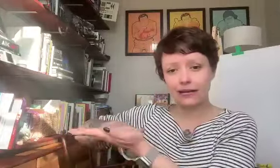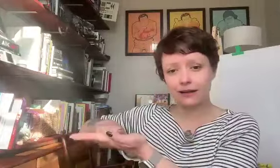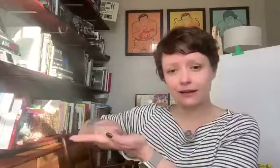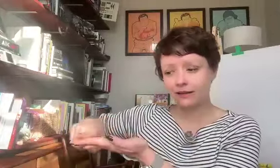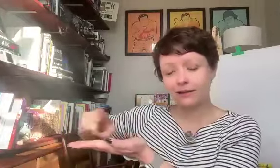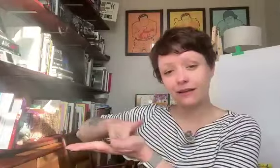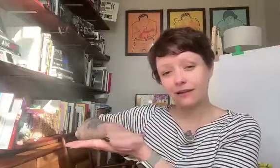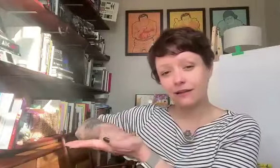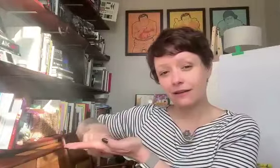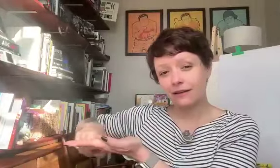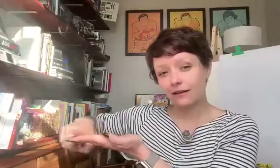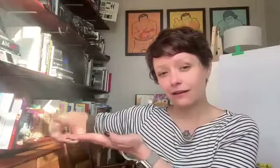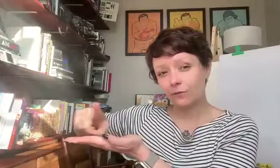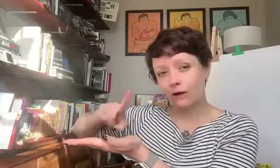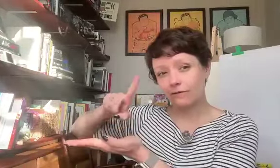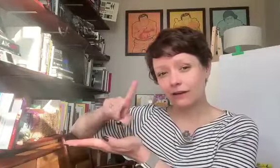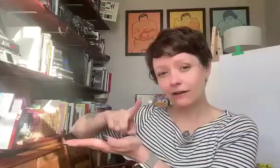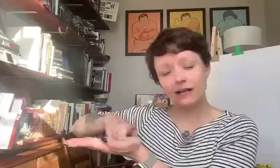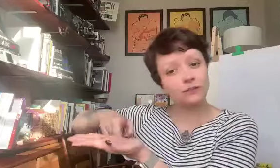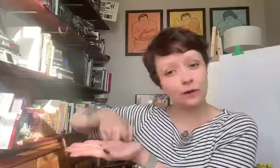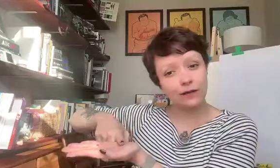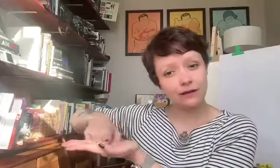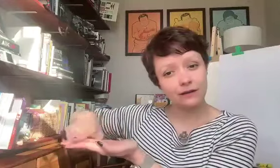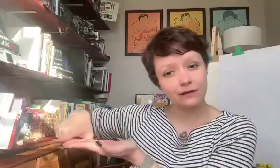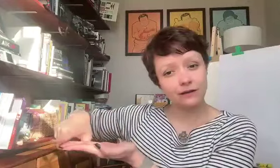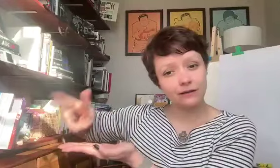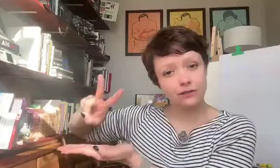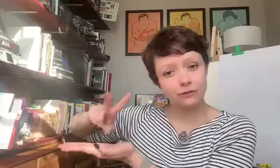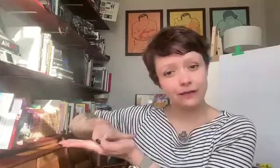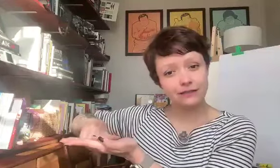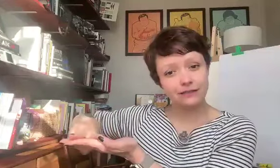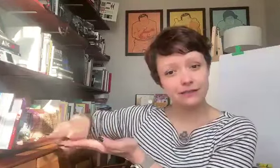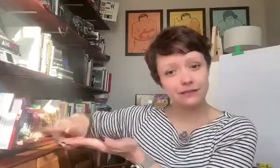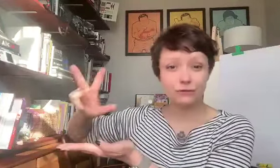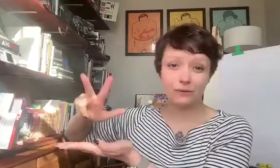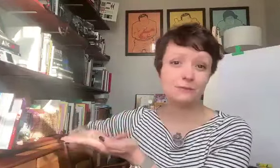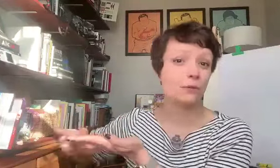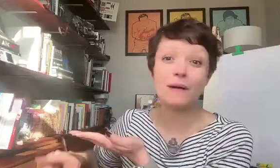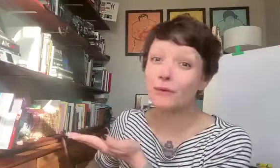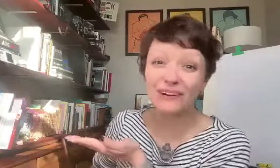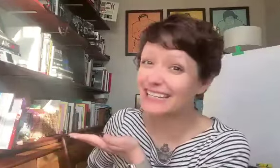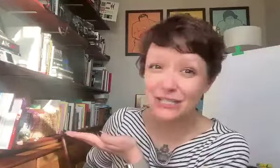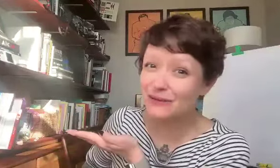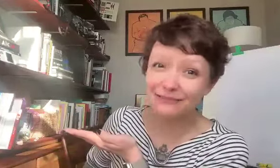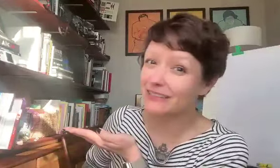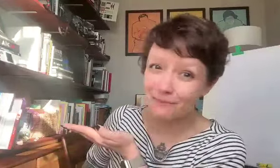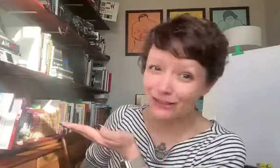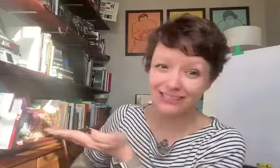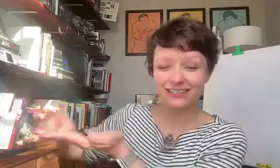week. One finger. If it's 1 week, 2 weeks. 3 weeks, but remember, we're not doing numbers.